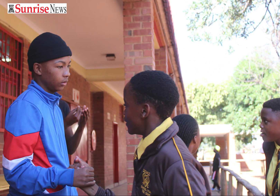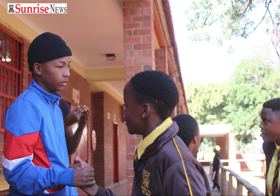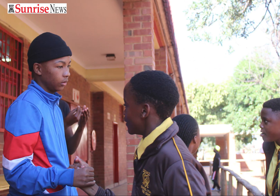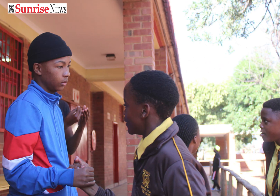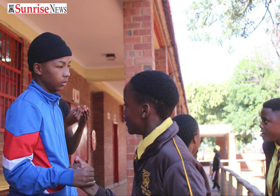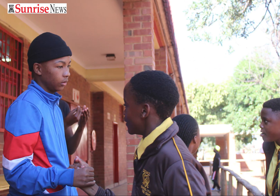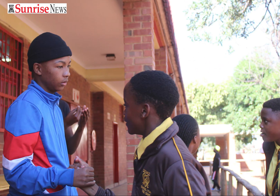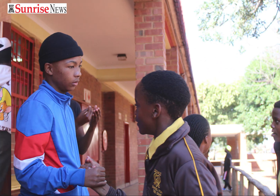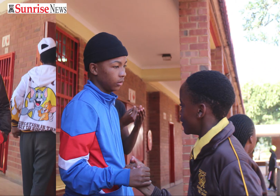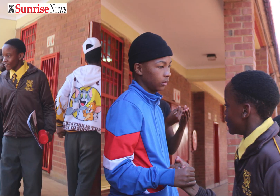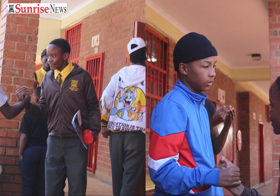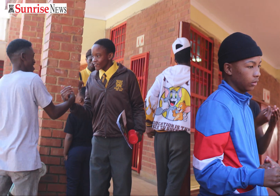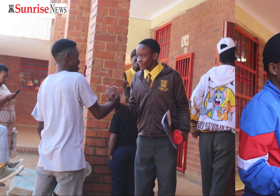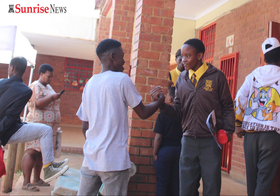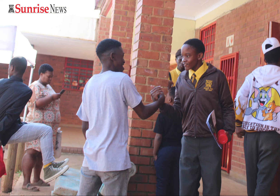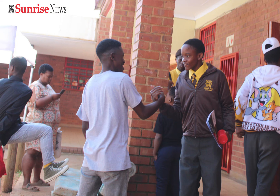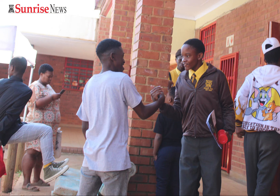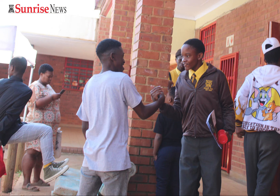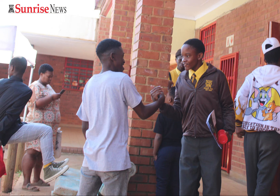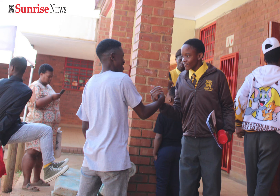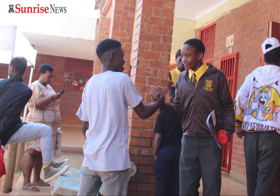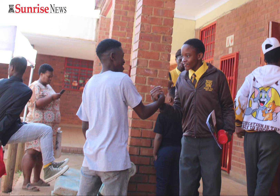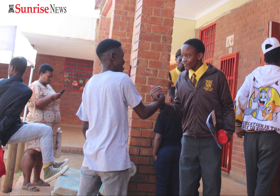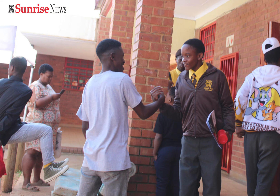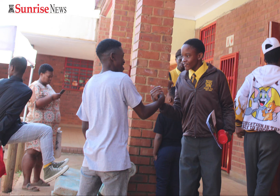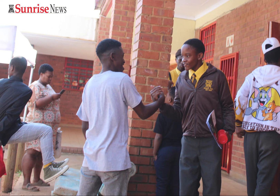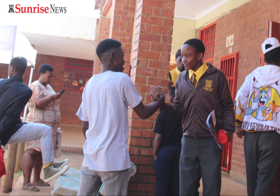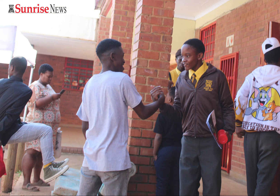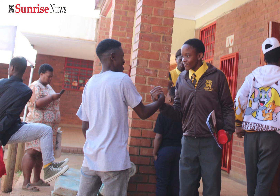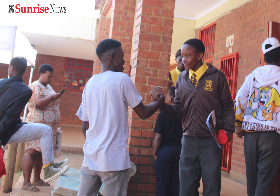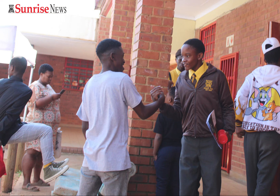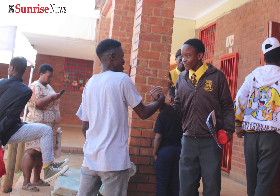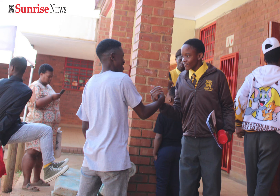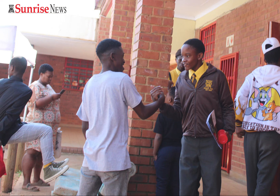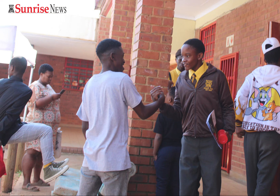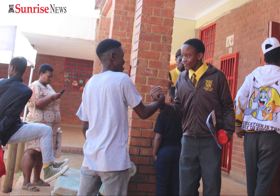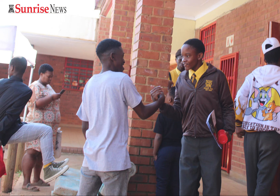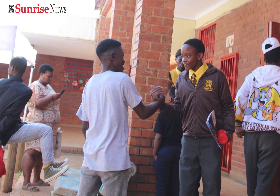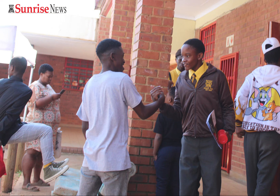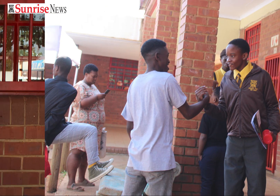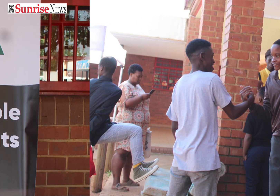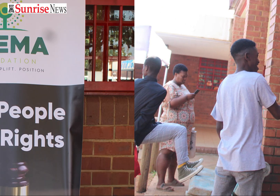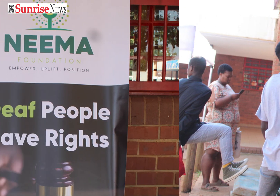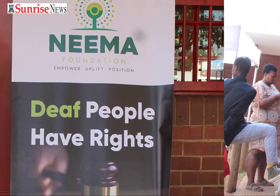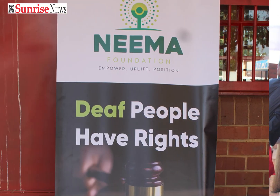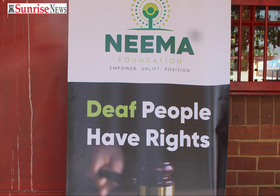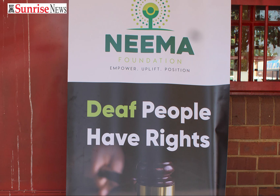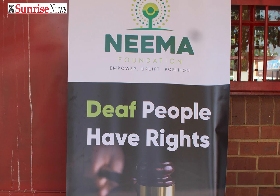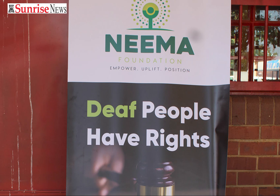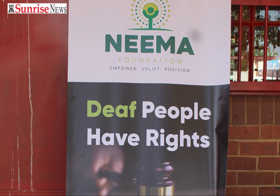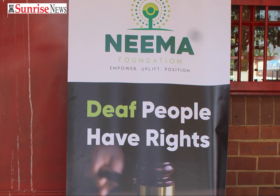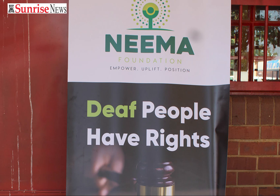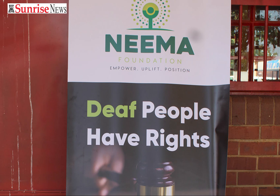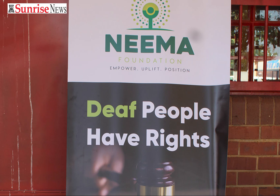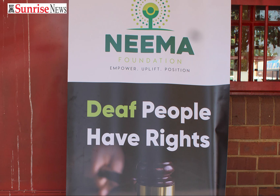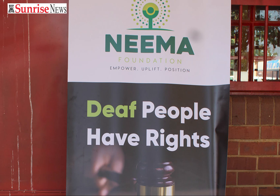that is when they now are gone back into the silent world. They're not, the school is the happiest place for them.